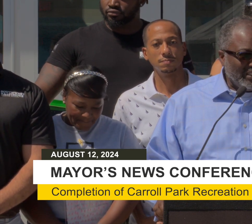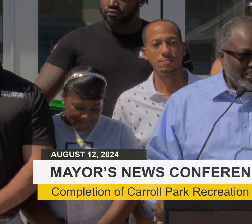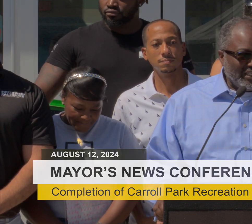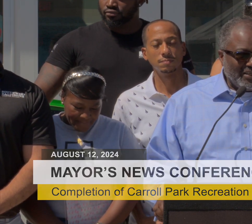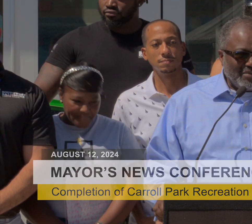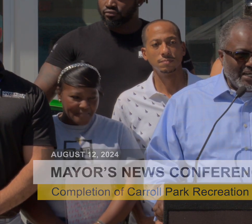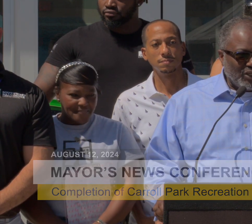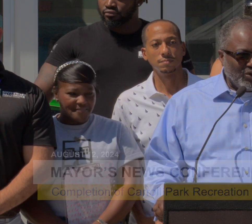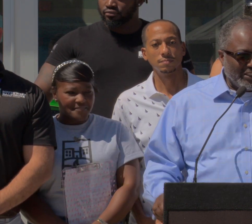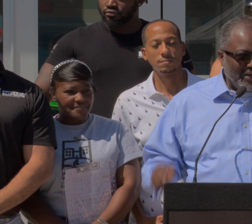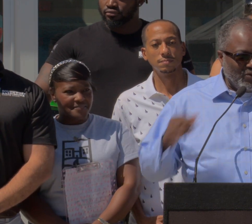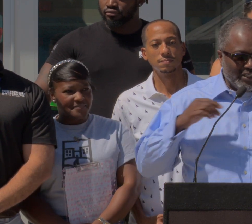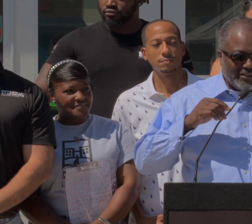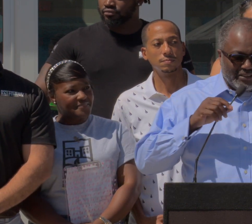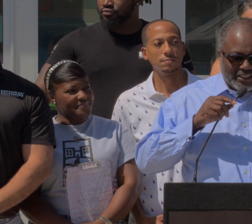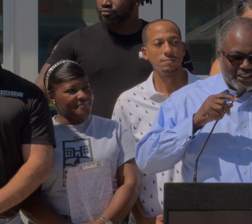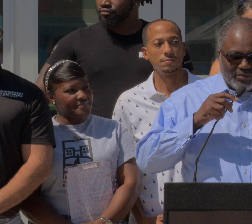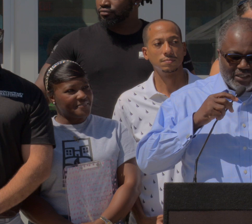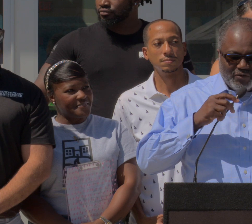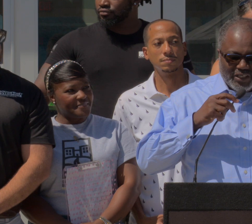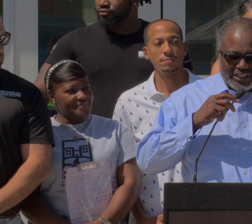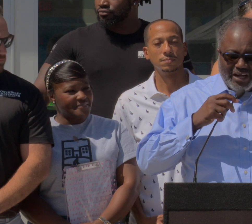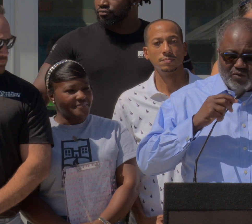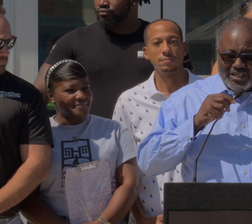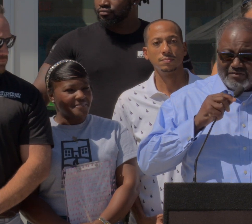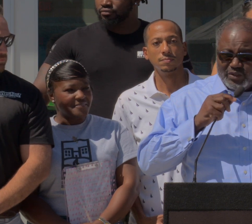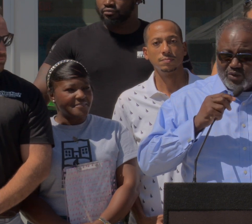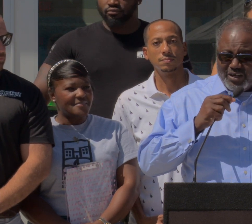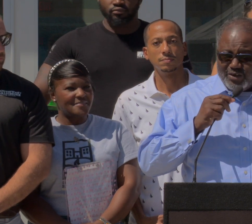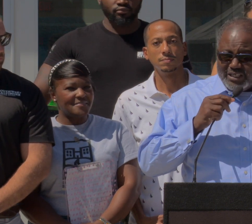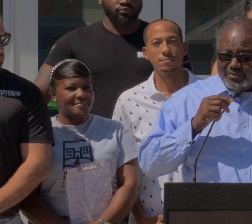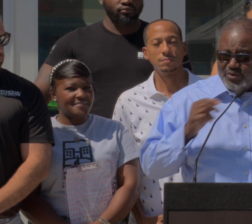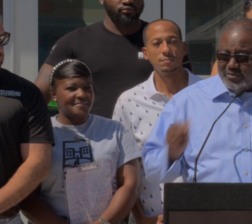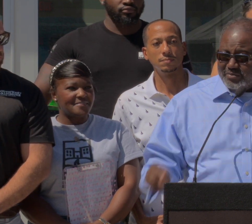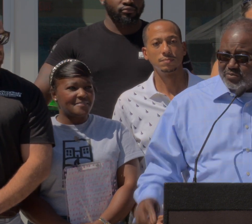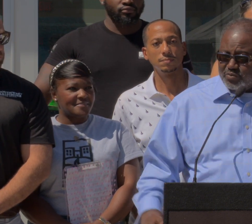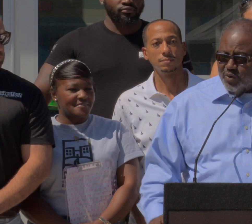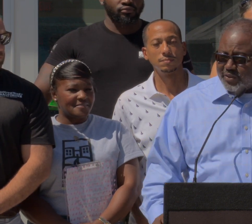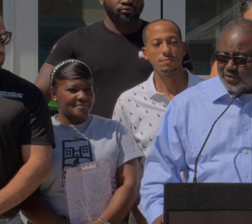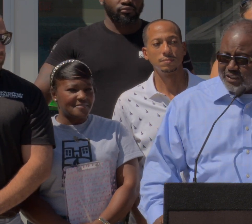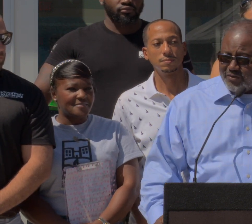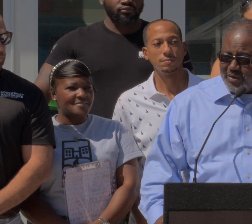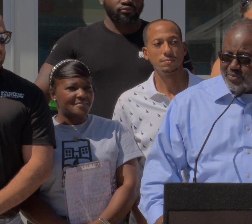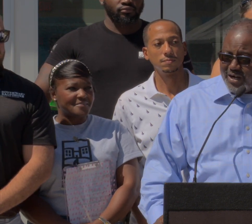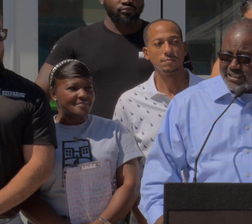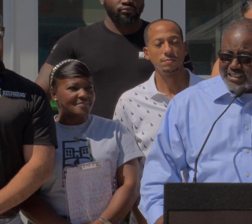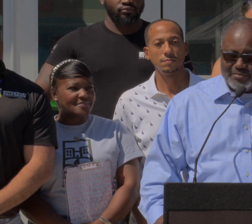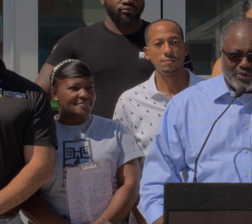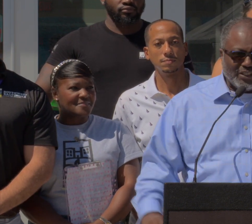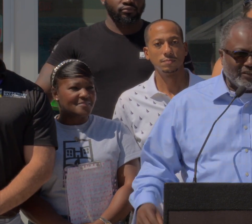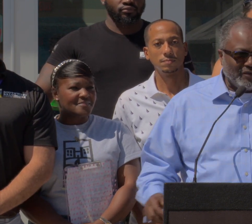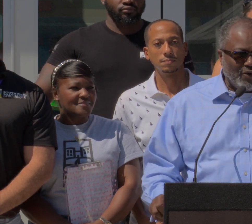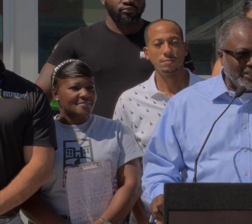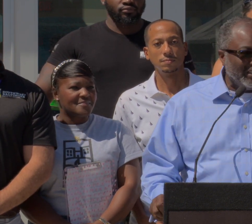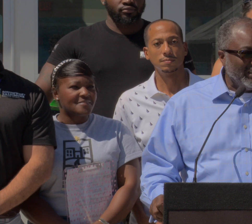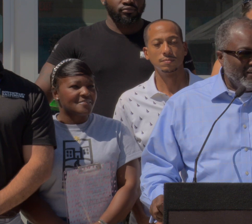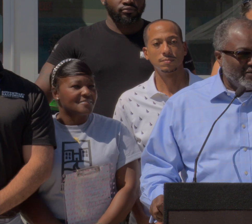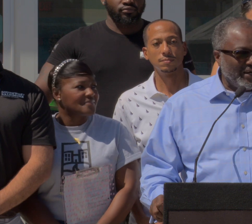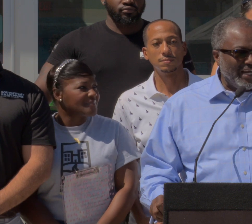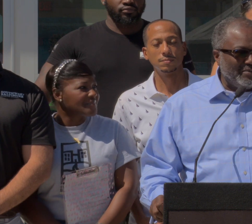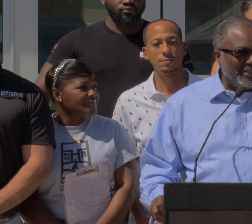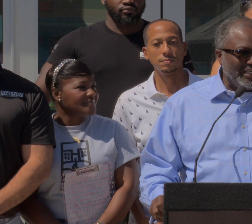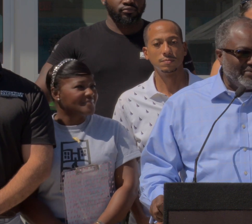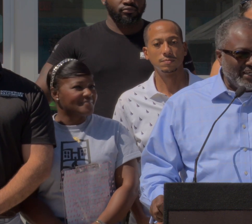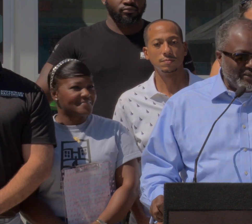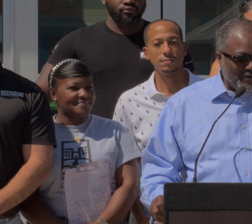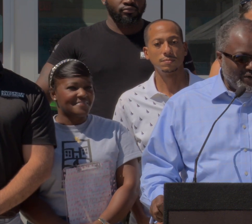possible. And I just want to take just this minute to really shout out one individual on our team who helped work through this from a project standpoint, is Shavaria from